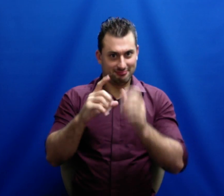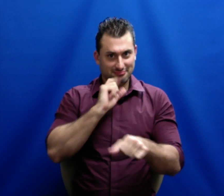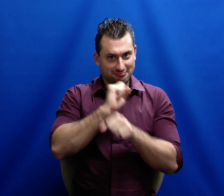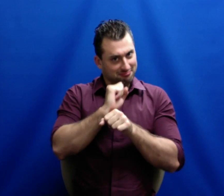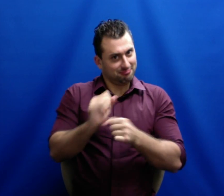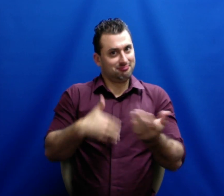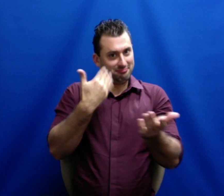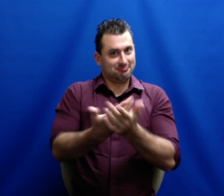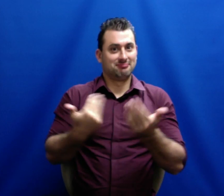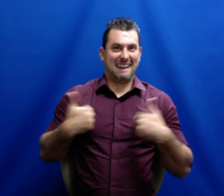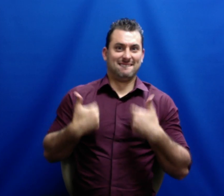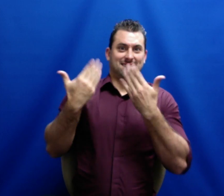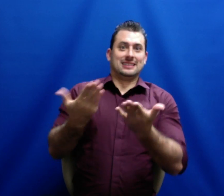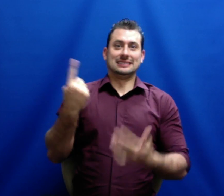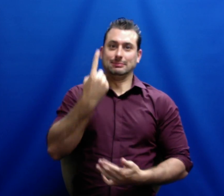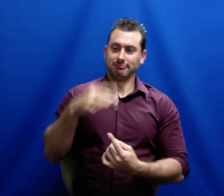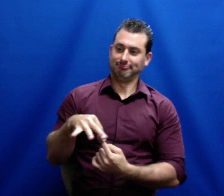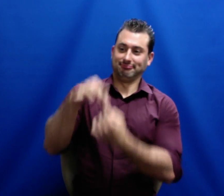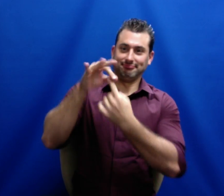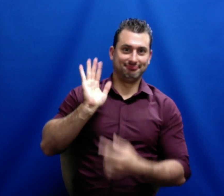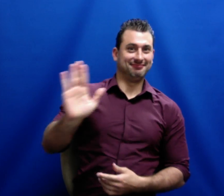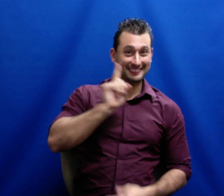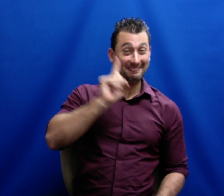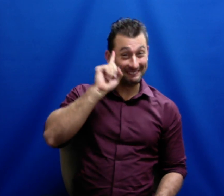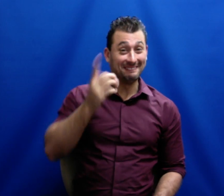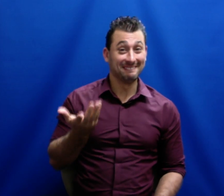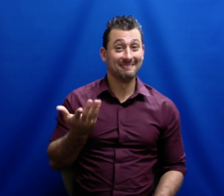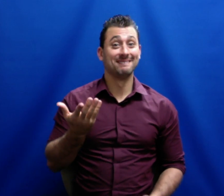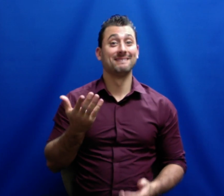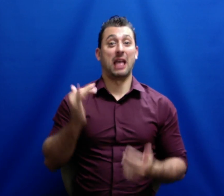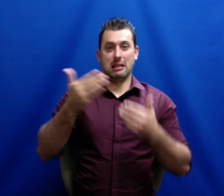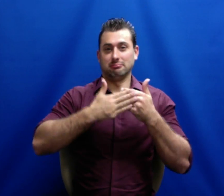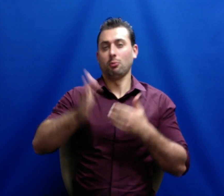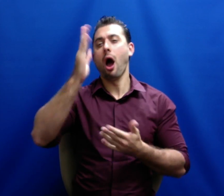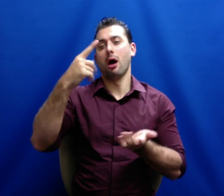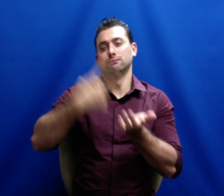So it's something special to be found for deaf people. And we'll discuss more about this in future lessons.